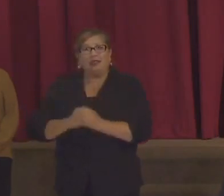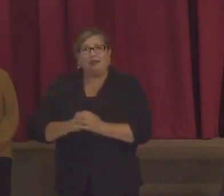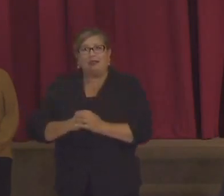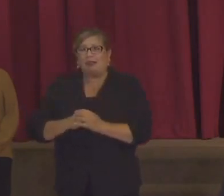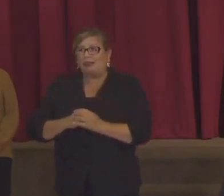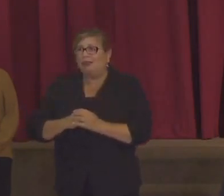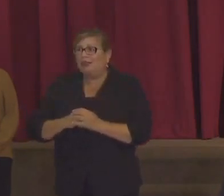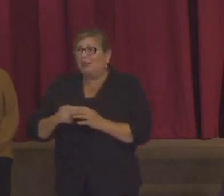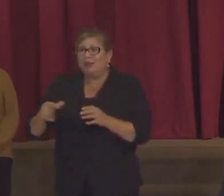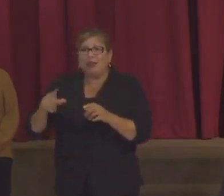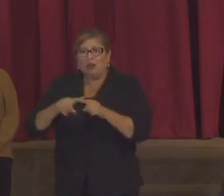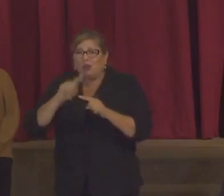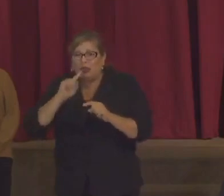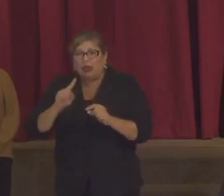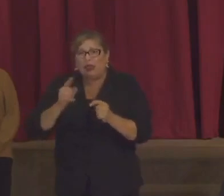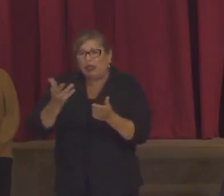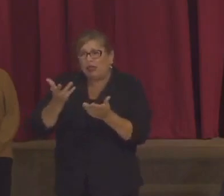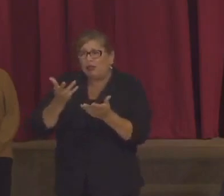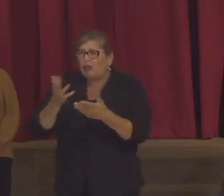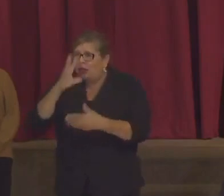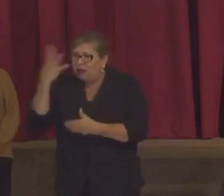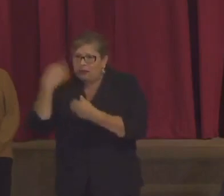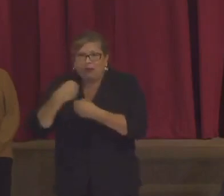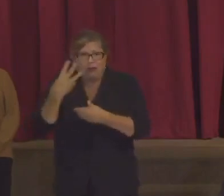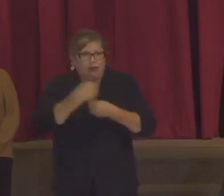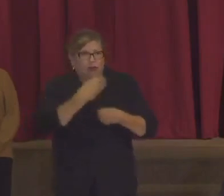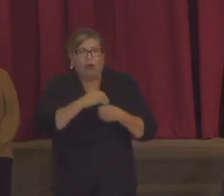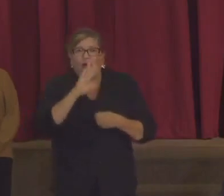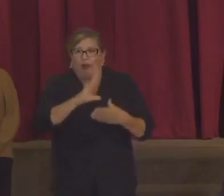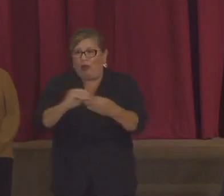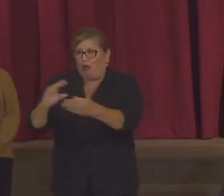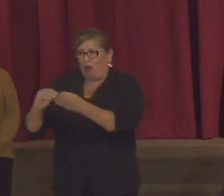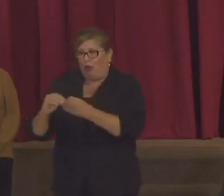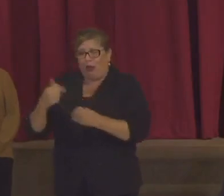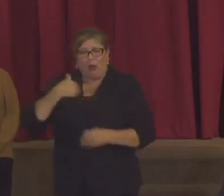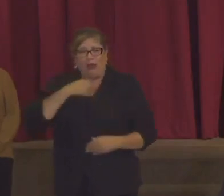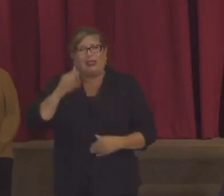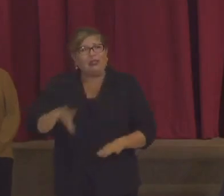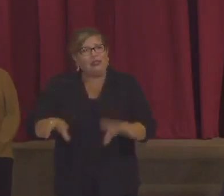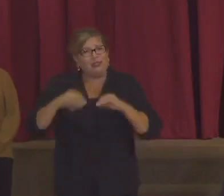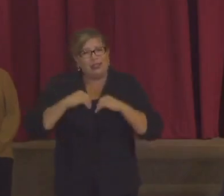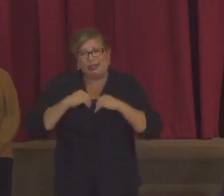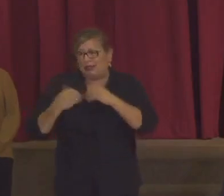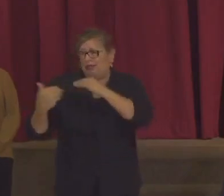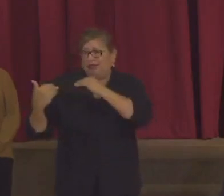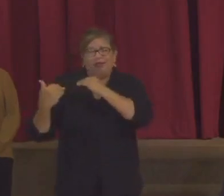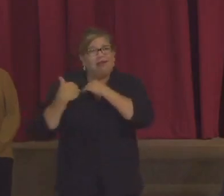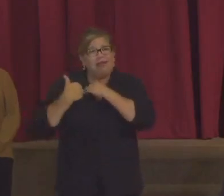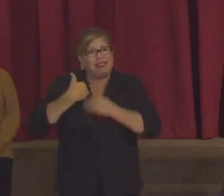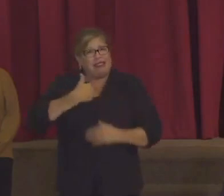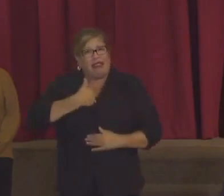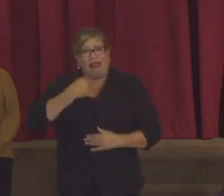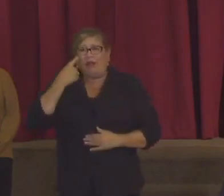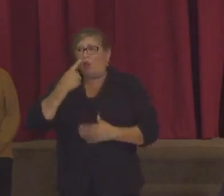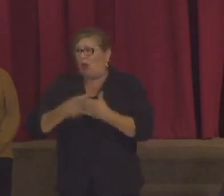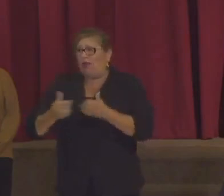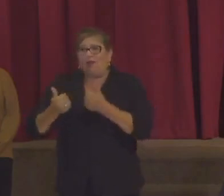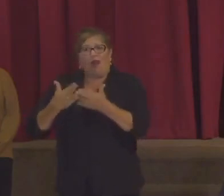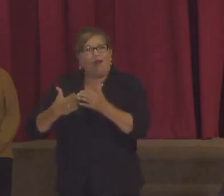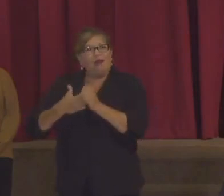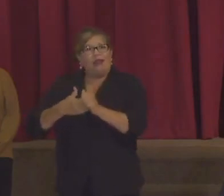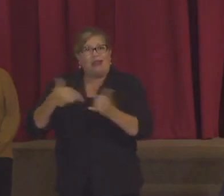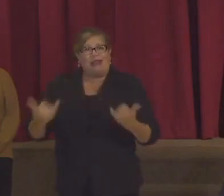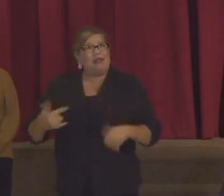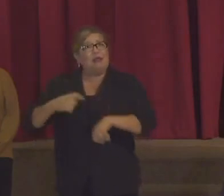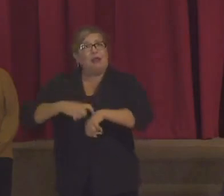We better own up to our own responsibility, own accountability that led to this moment. Society becomes how